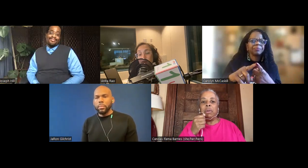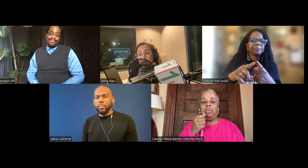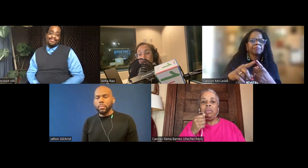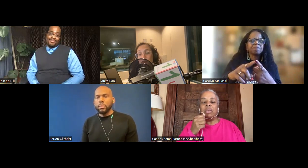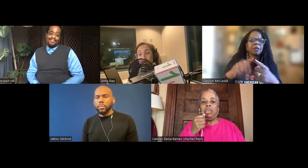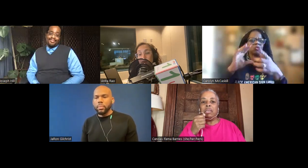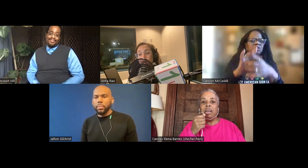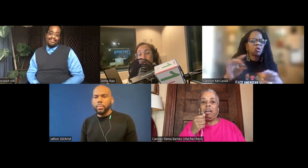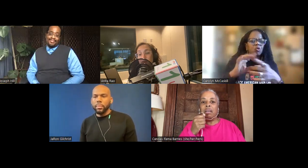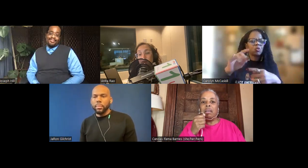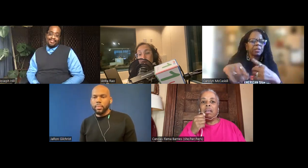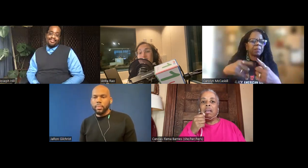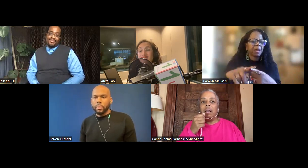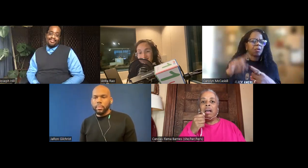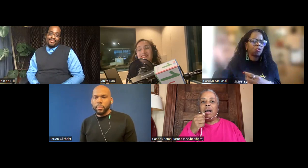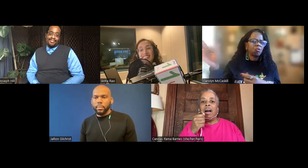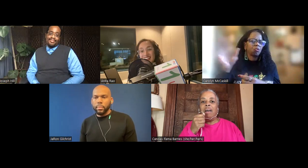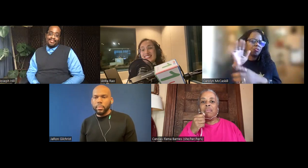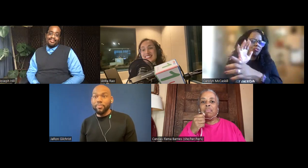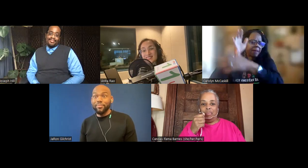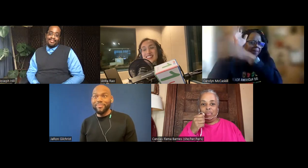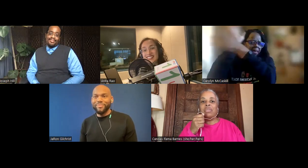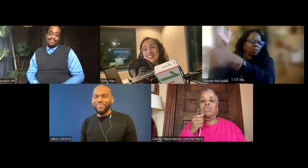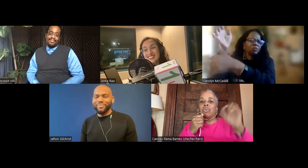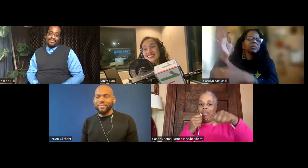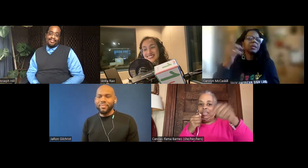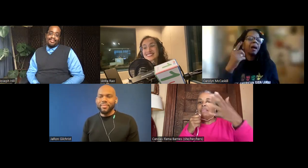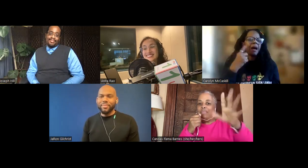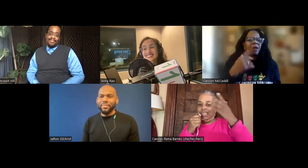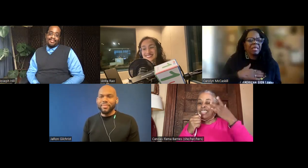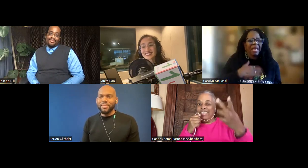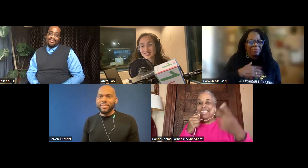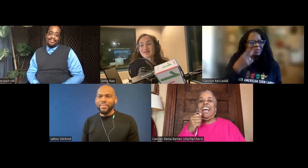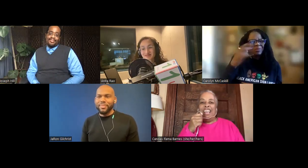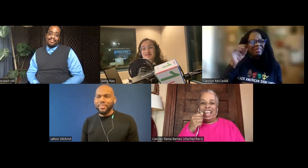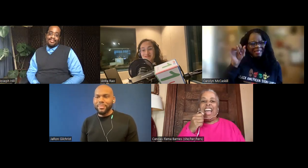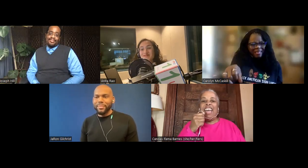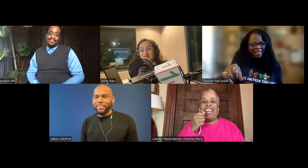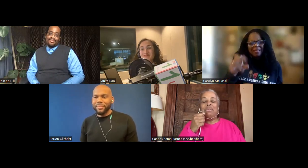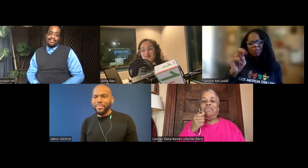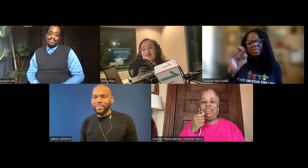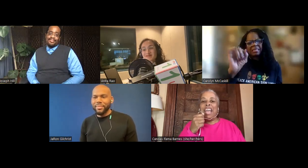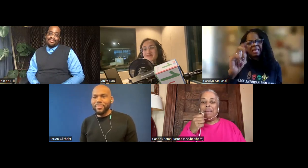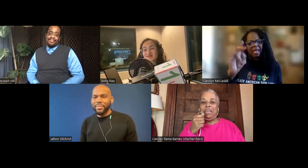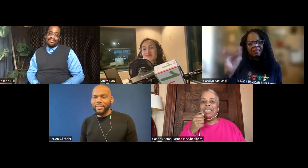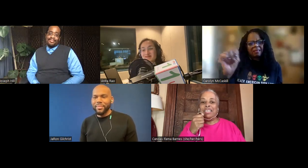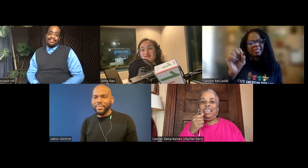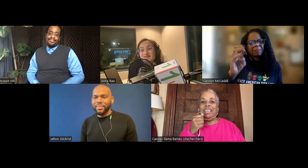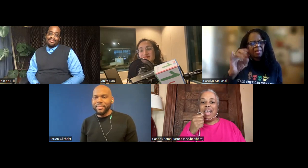who has been posting on TikTok Yes, I've seen this. with stories. And I was very happy to see